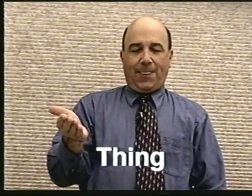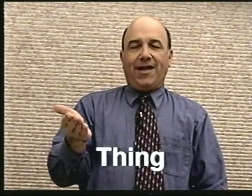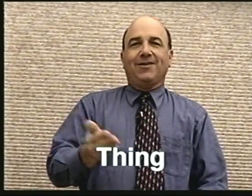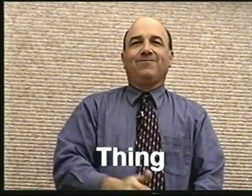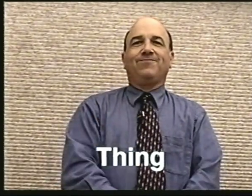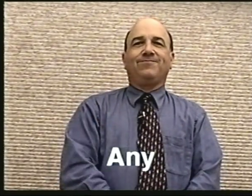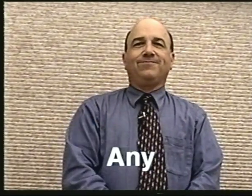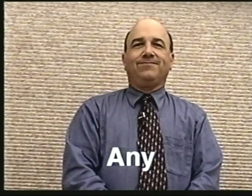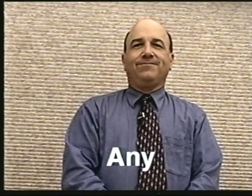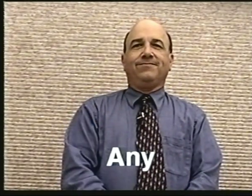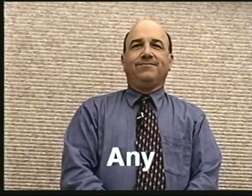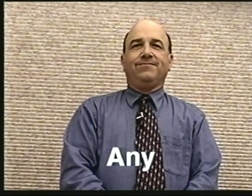bing.